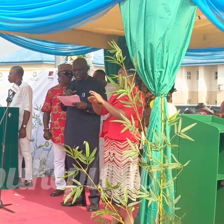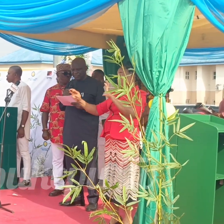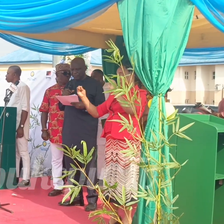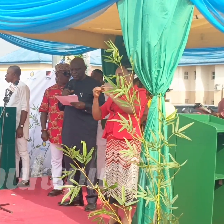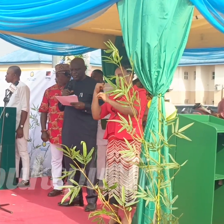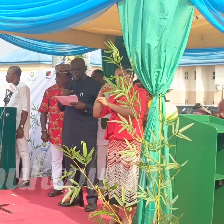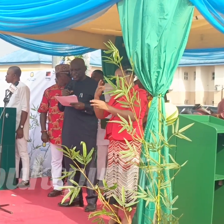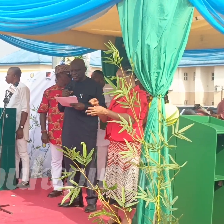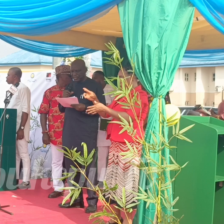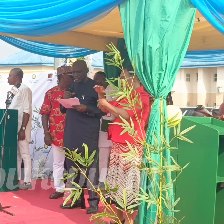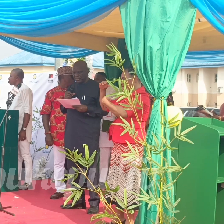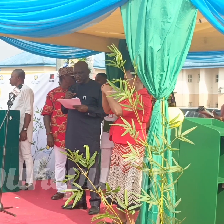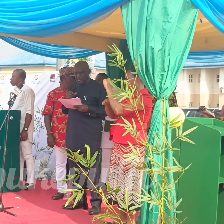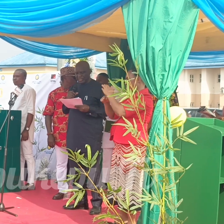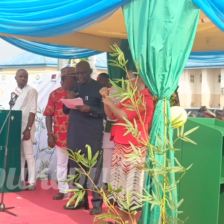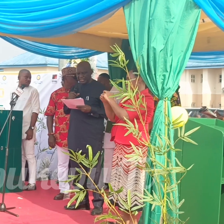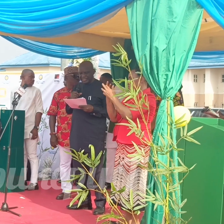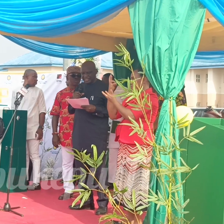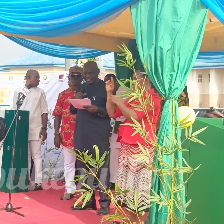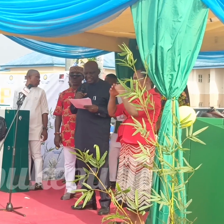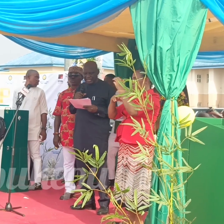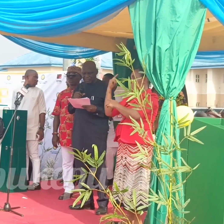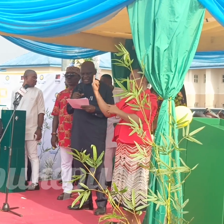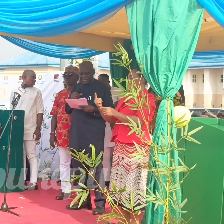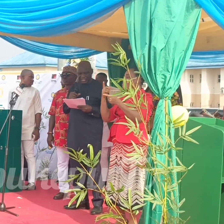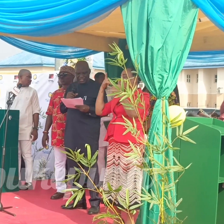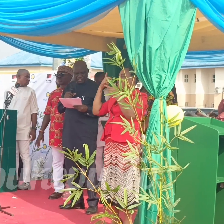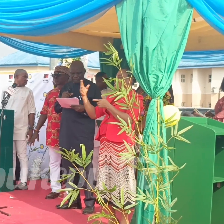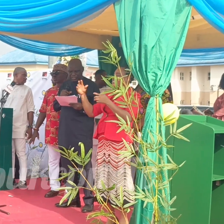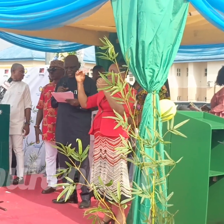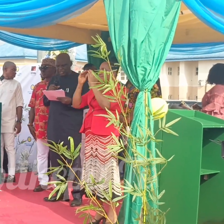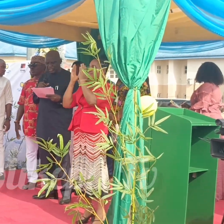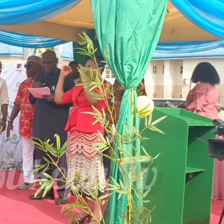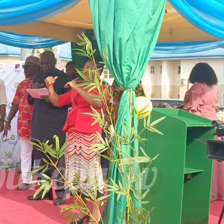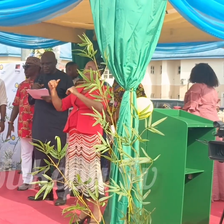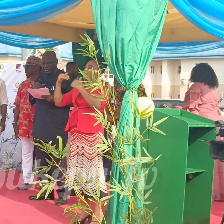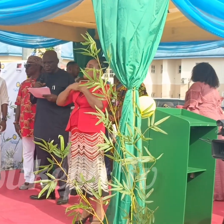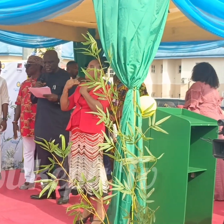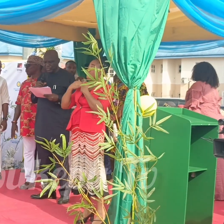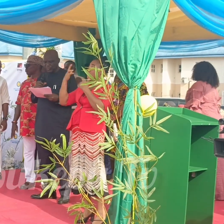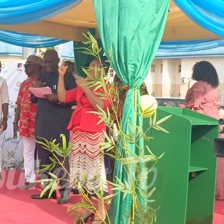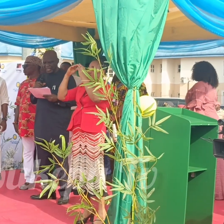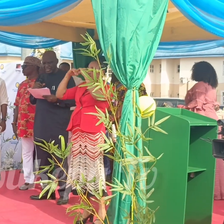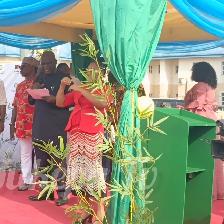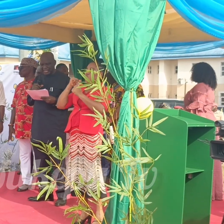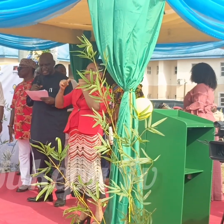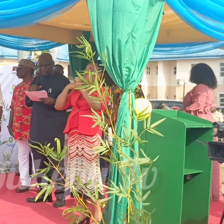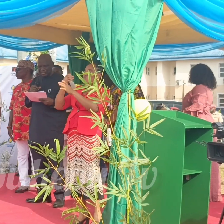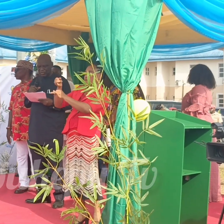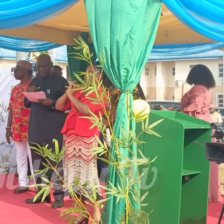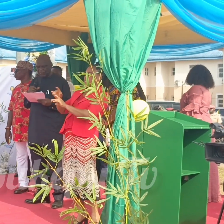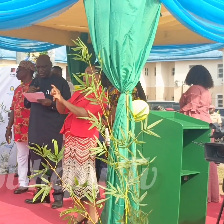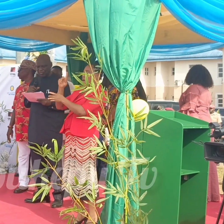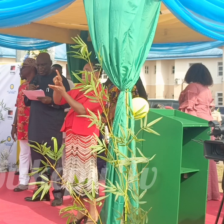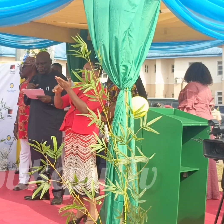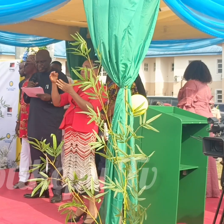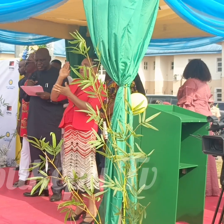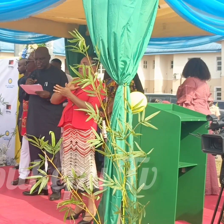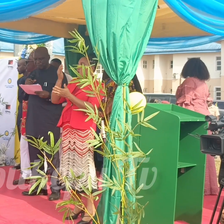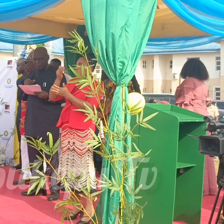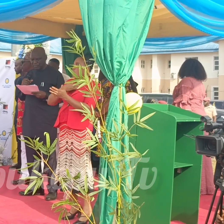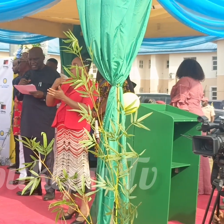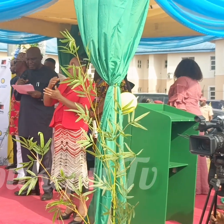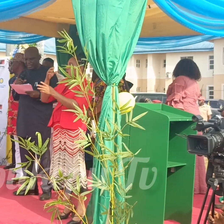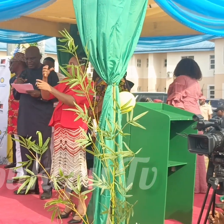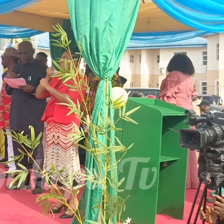we have refurbished the only 3 existing dilapidated substations which we inherited as part of our